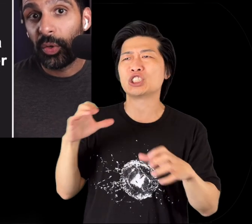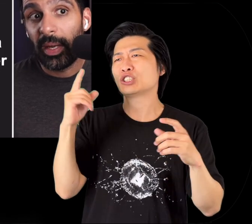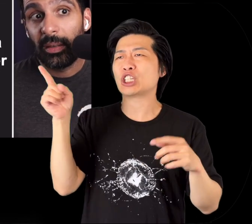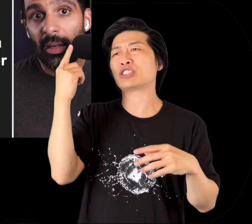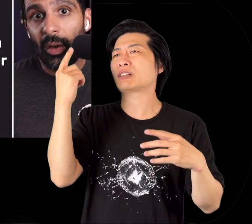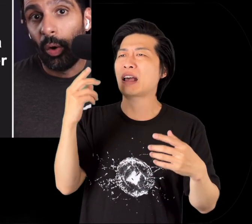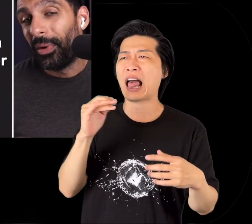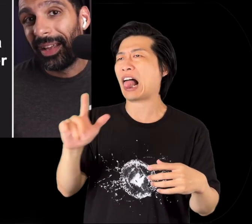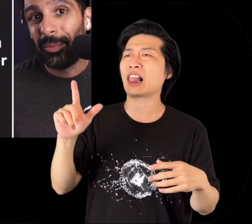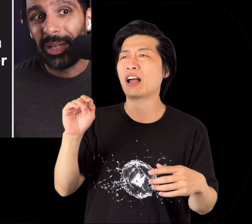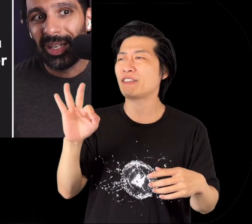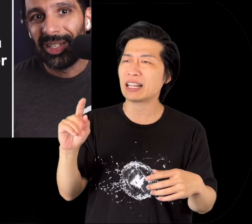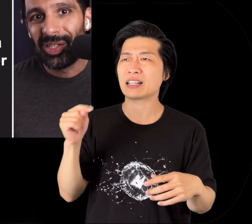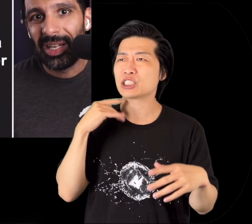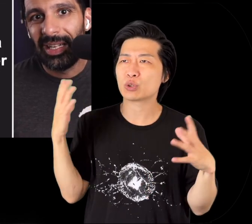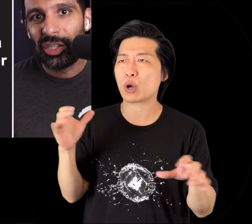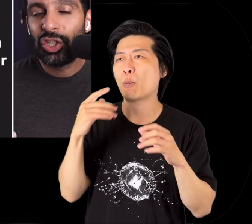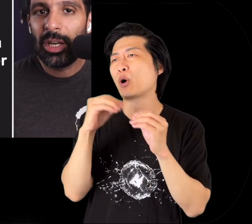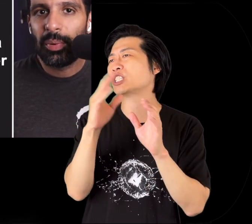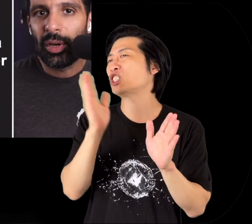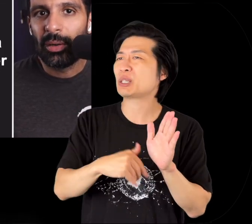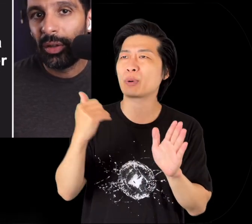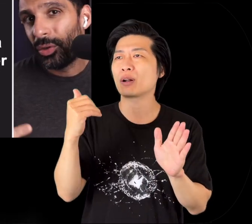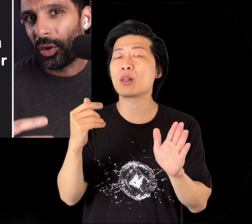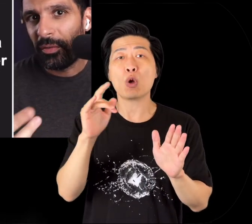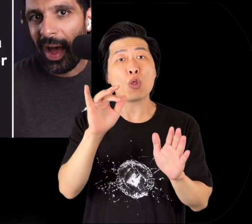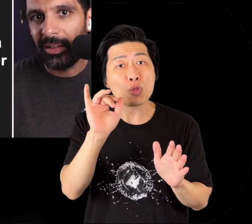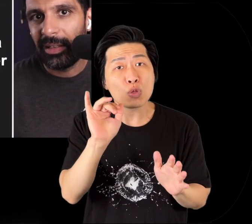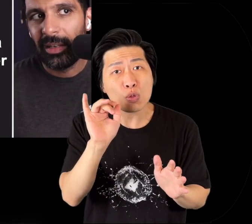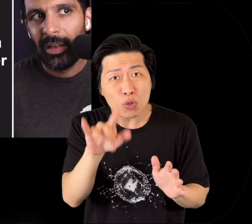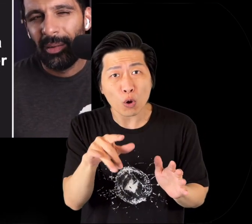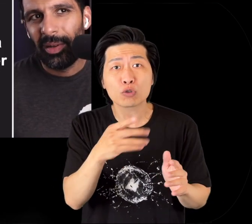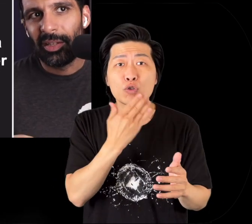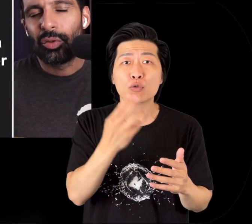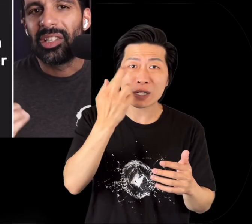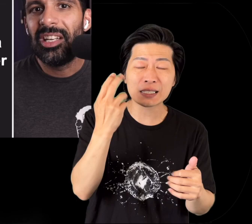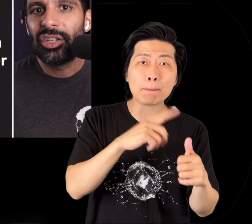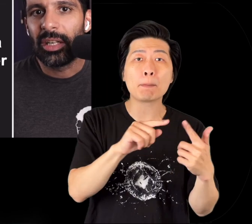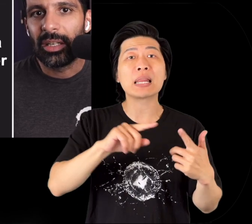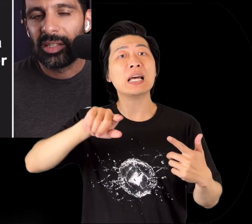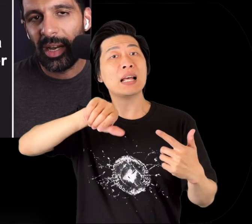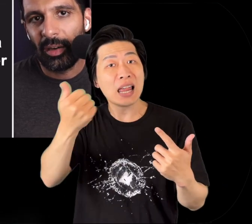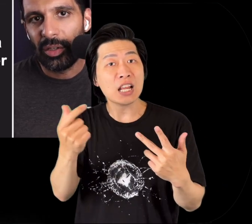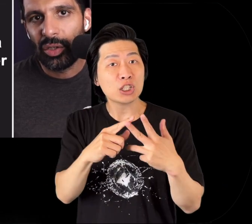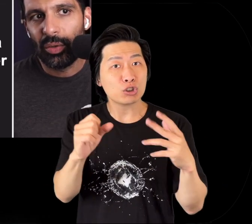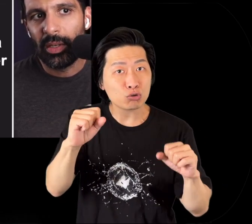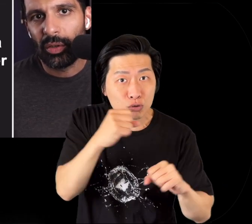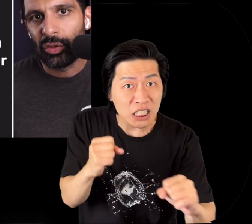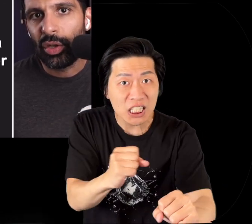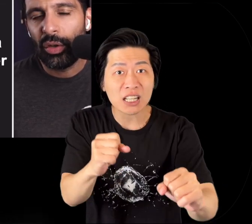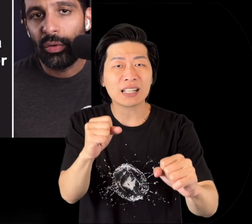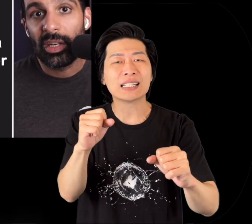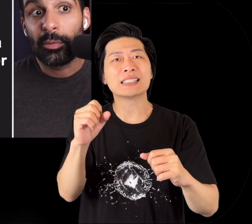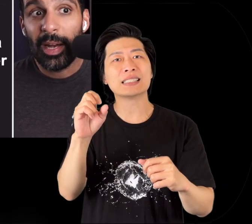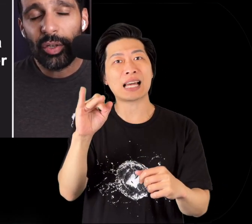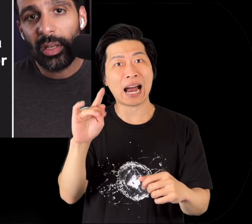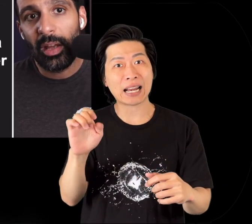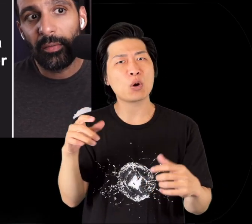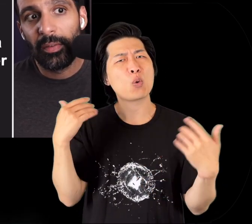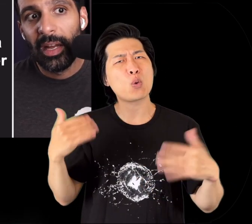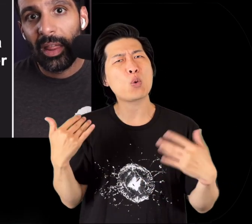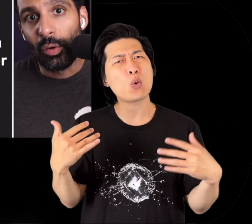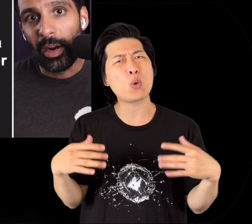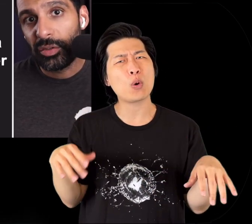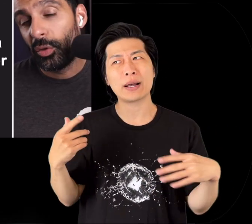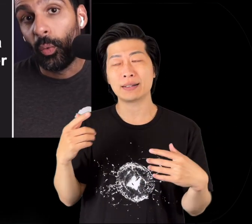is doing, or bring it in because it's cheaper. Those are valid. But the strategic side of it too is also huge, especially